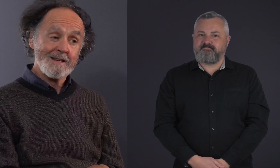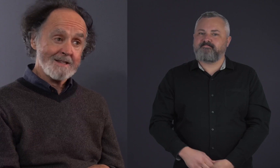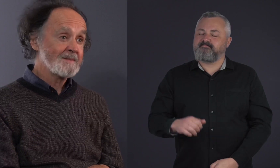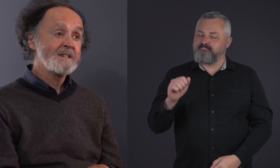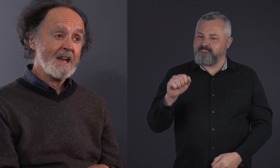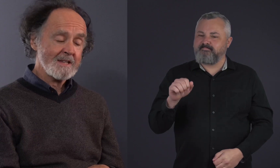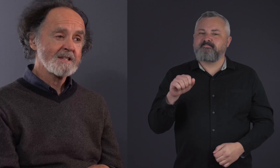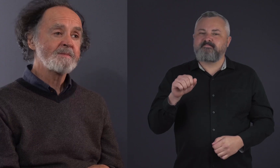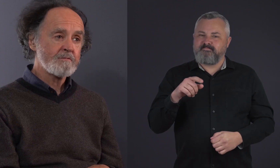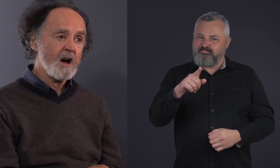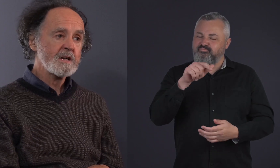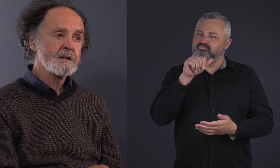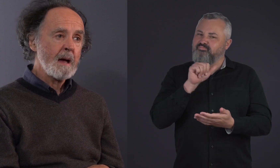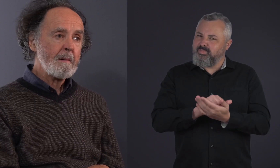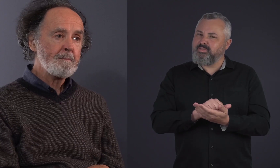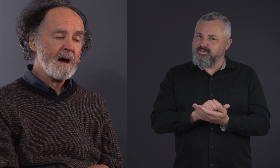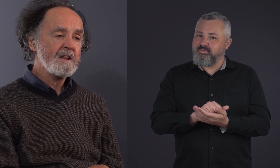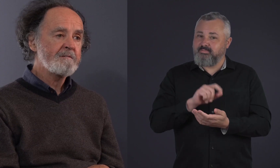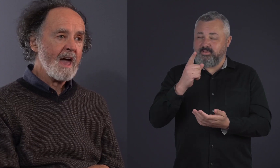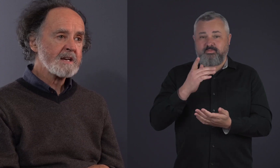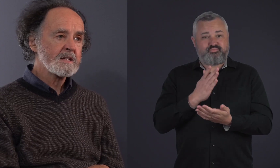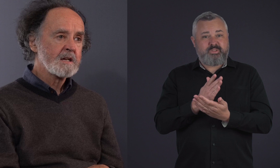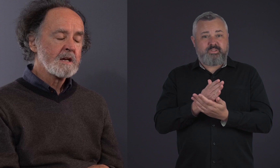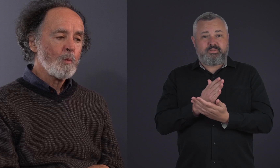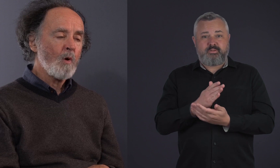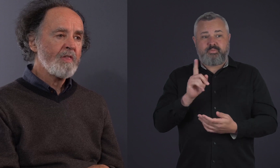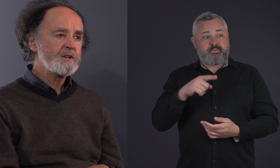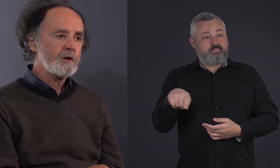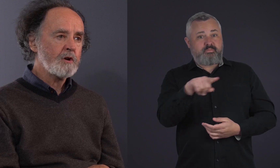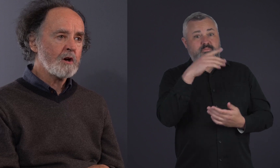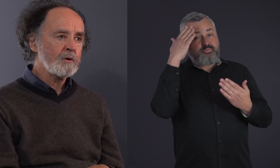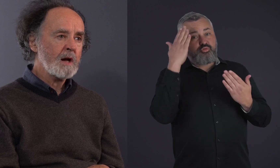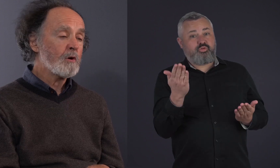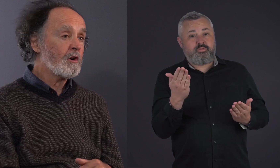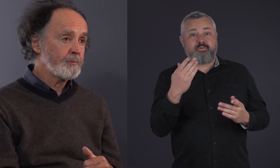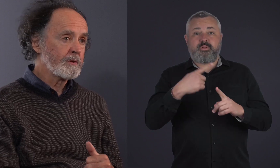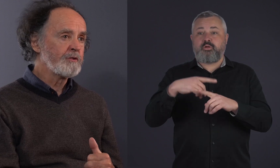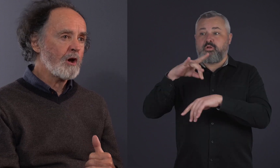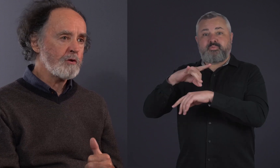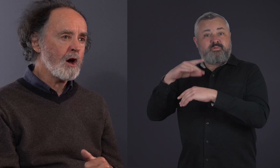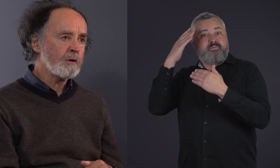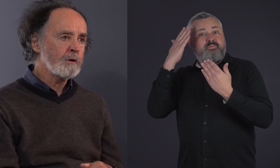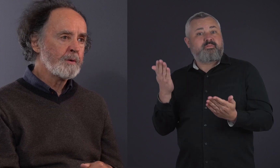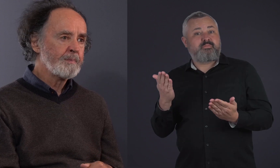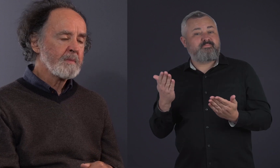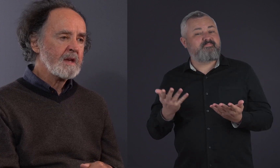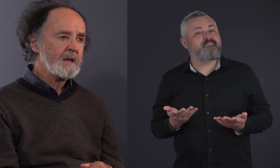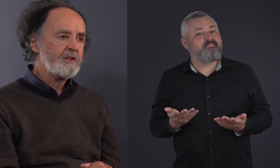Yes, you're right. But in fact, what they don't know and what hospitals don't know is